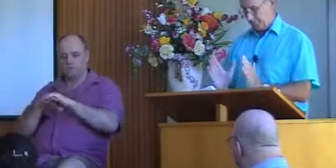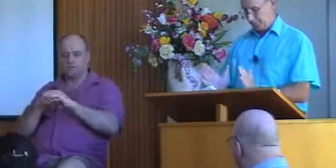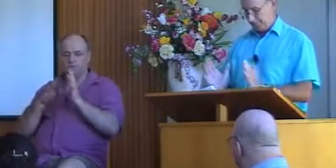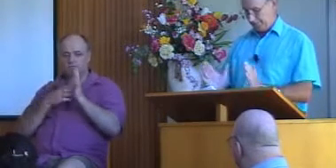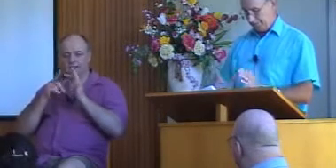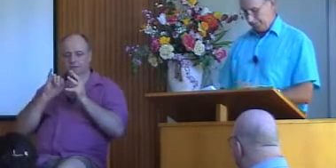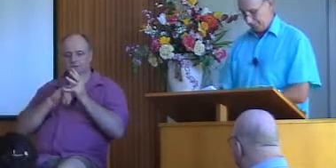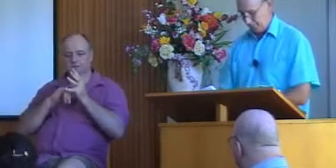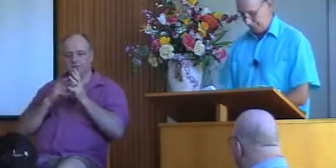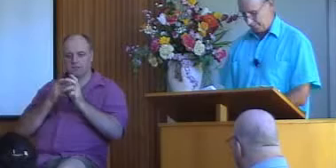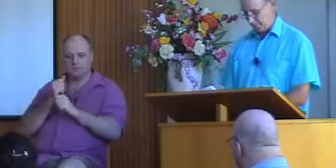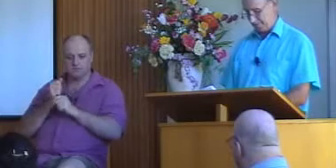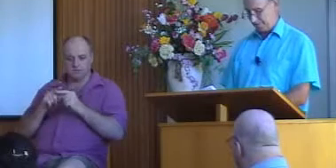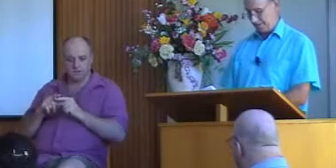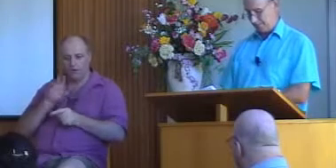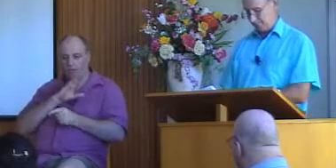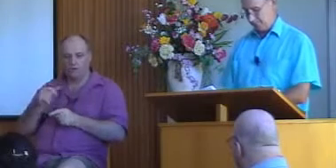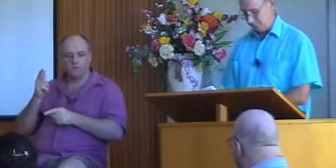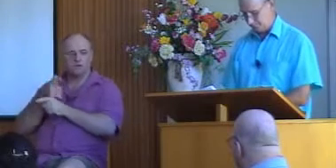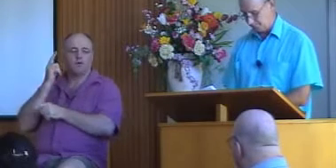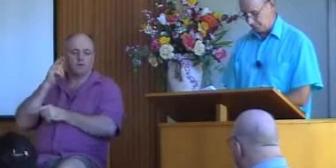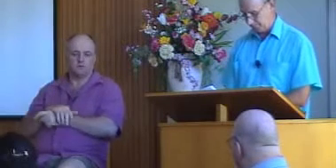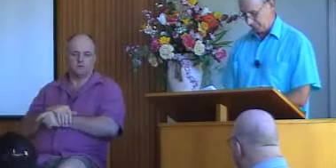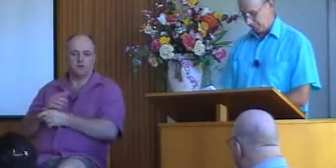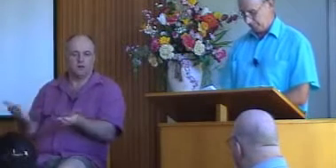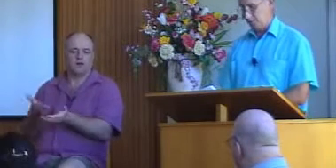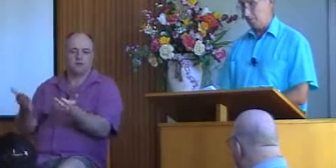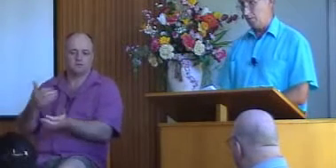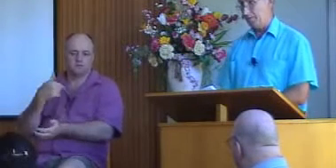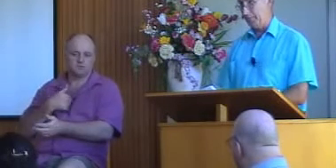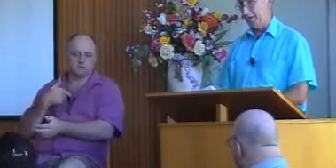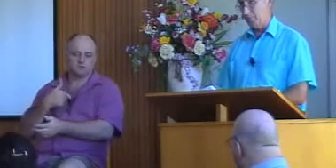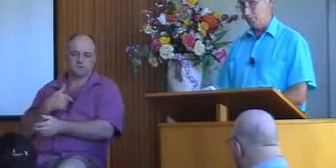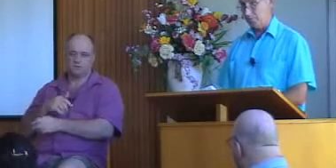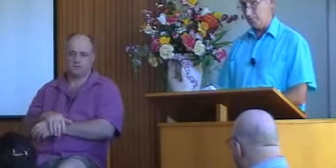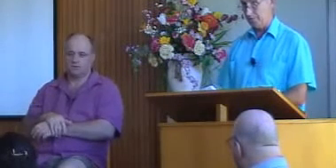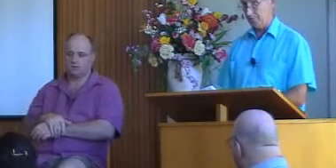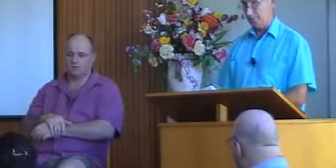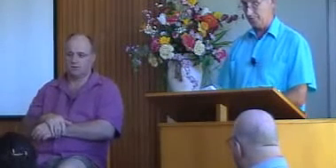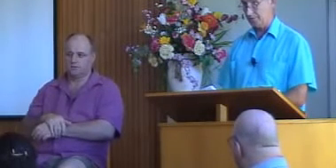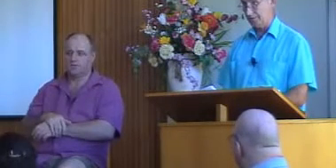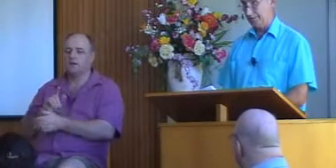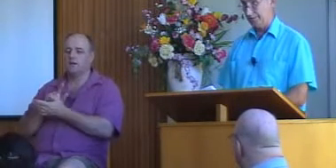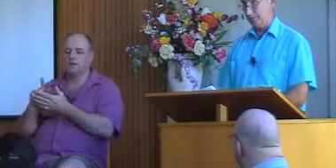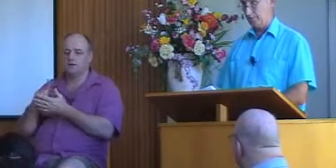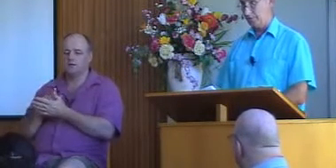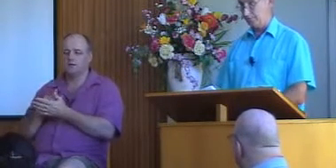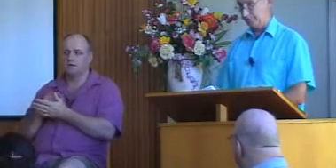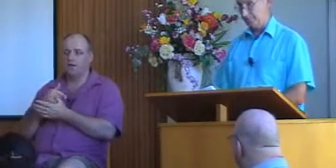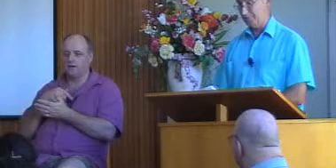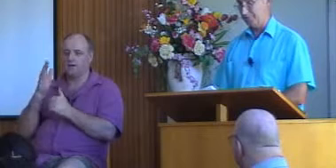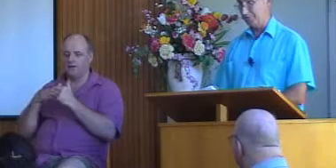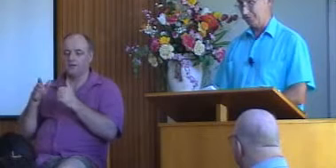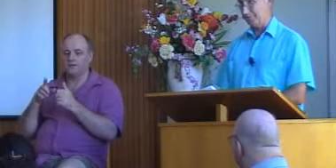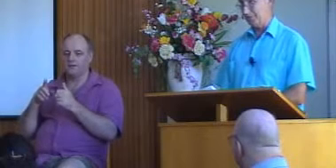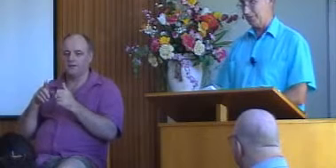It was the first big event, although I didn't do anything about it. My wife, Pam, who all of you know, I think, is a very good